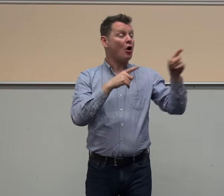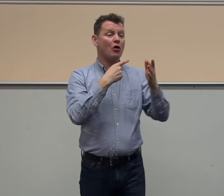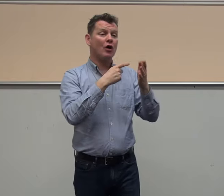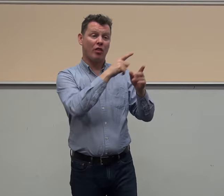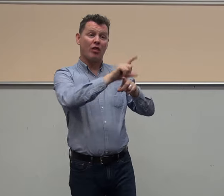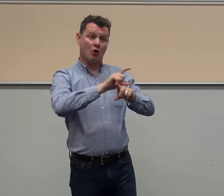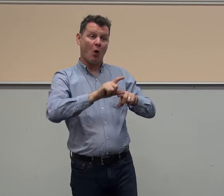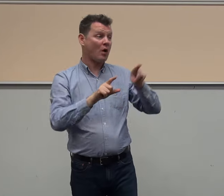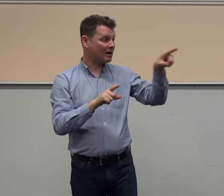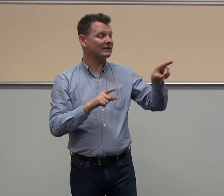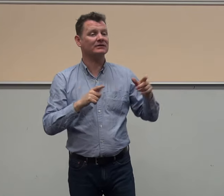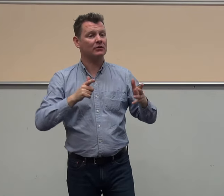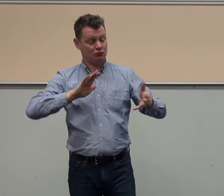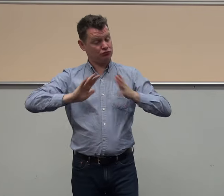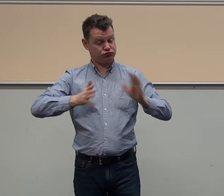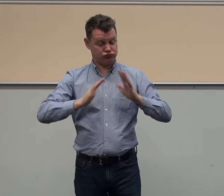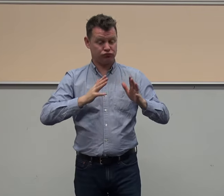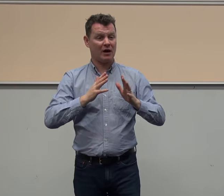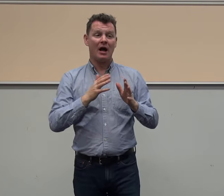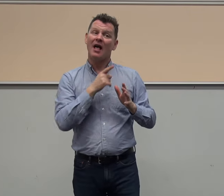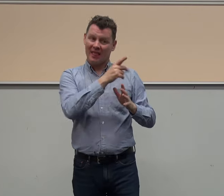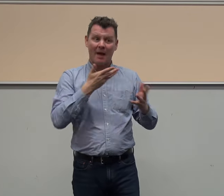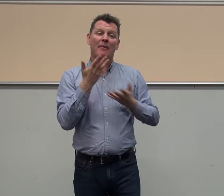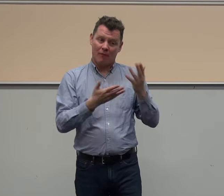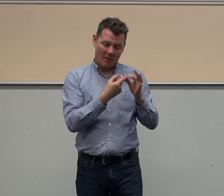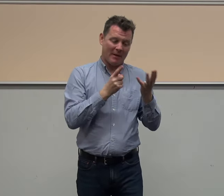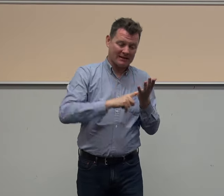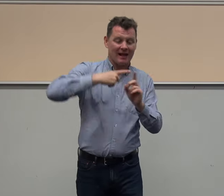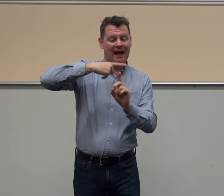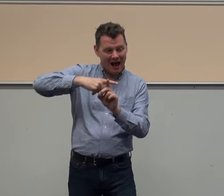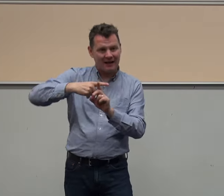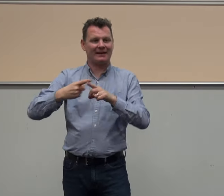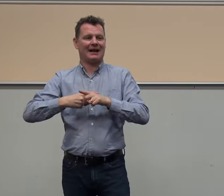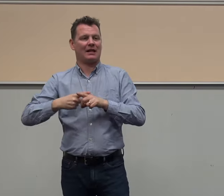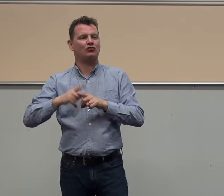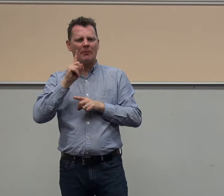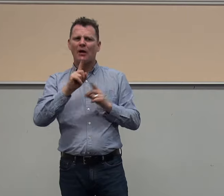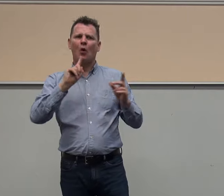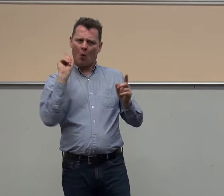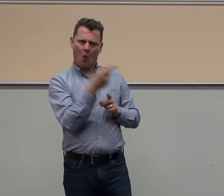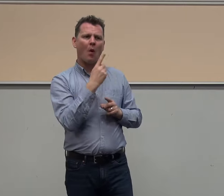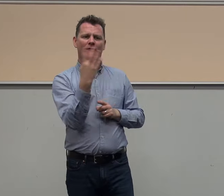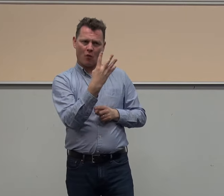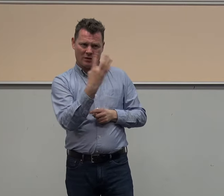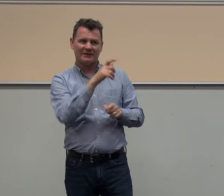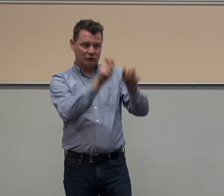BA in performance, ESL, and English, all the students, I think 14 of them,